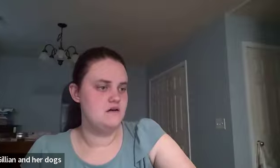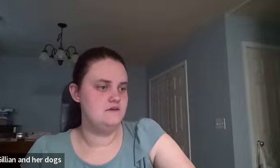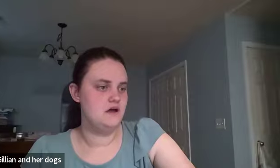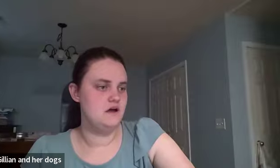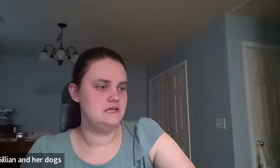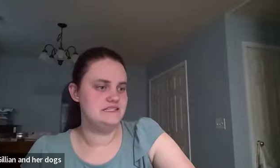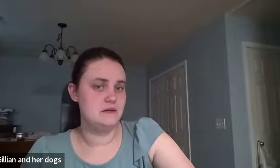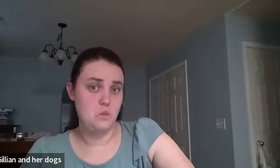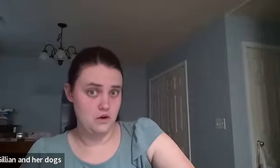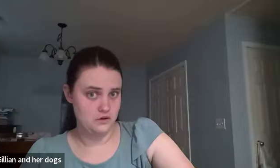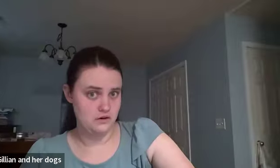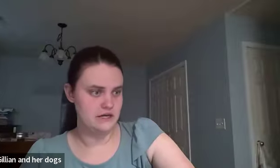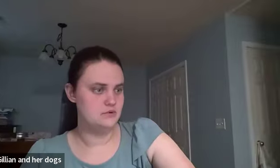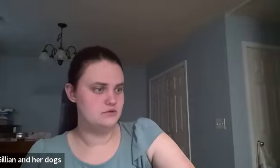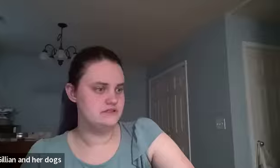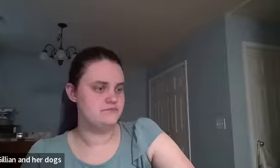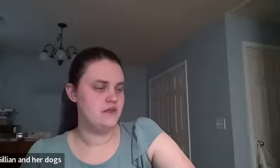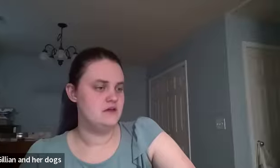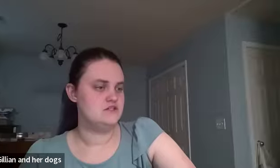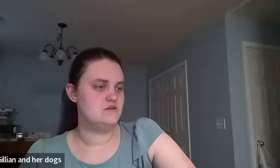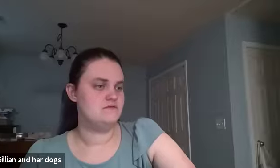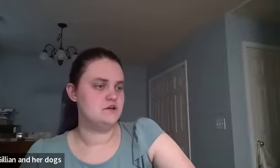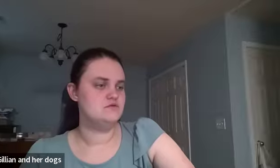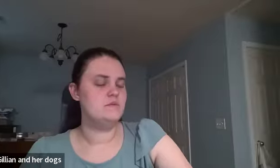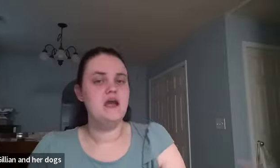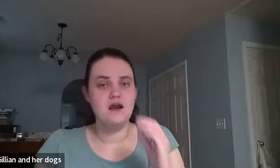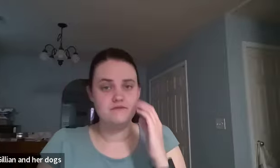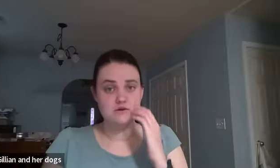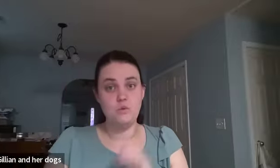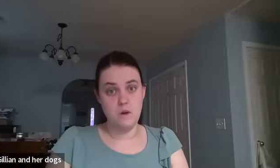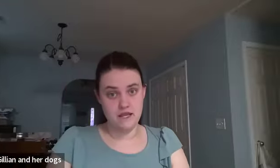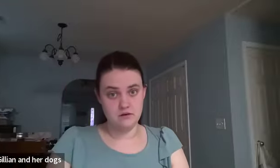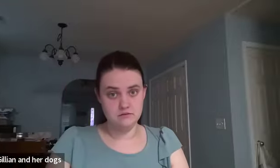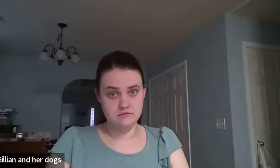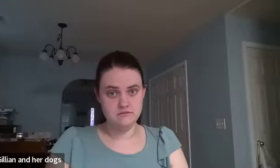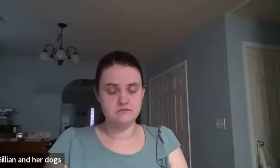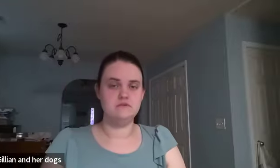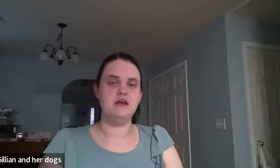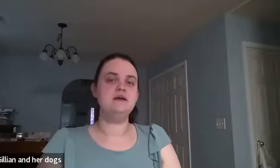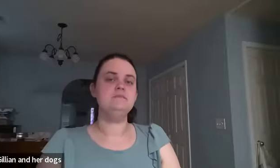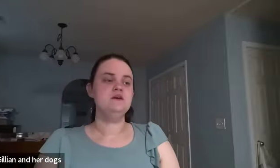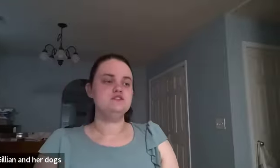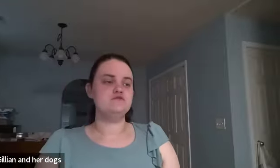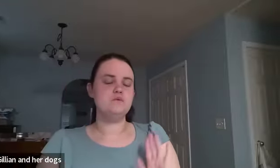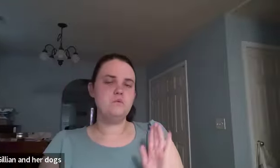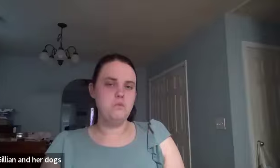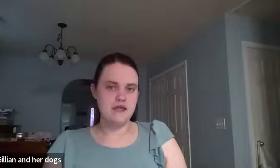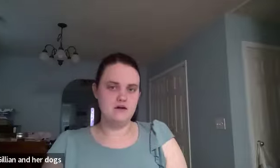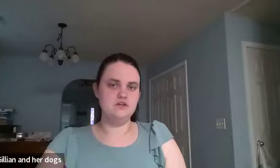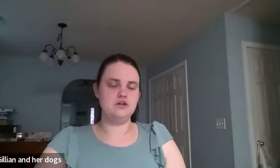have is some water animals. So the first one we have is a whale. Okay. So for whale, you're